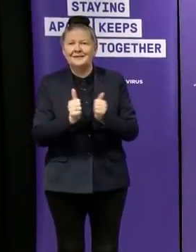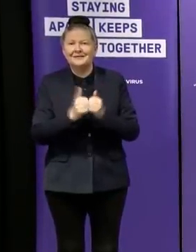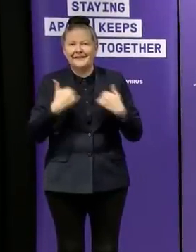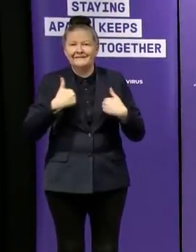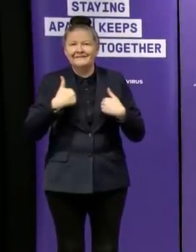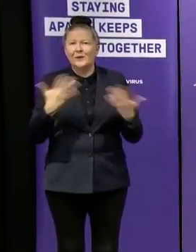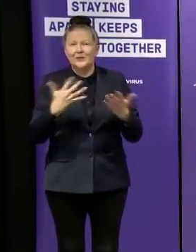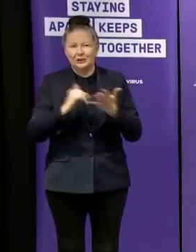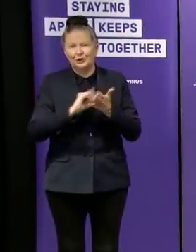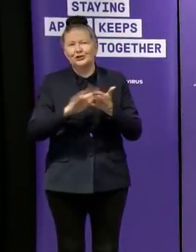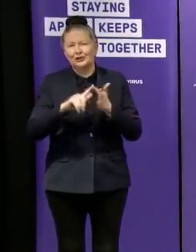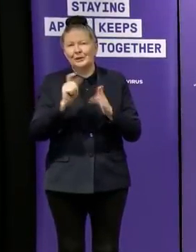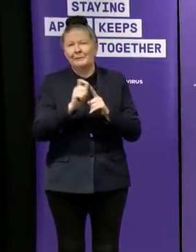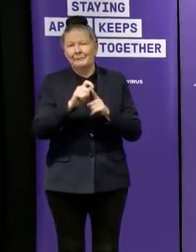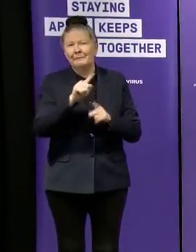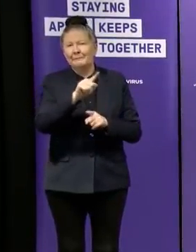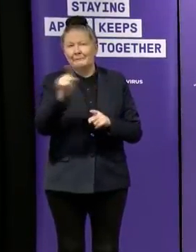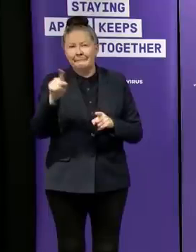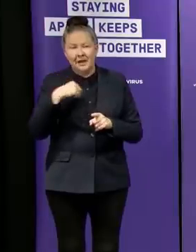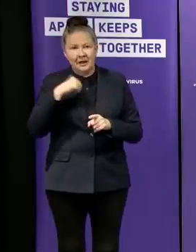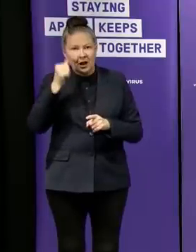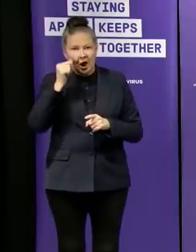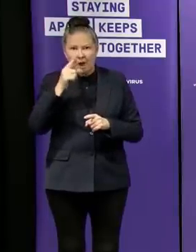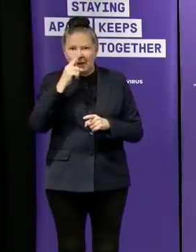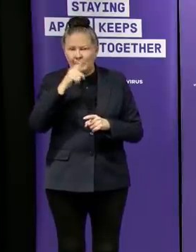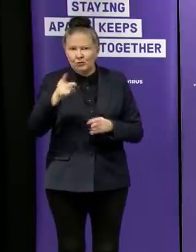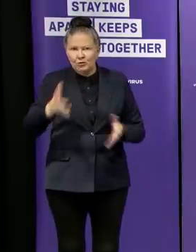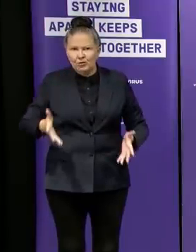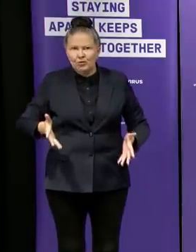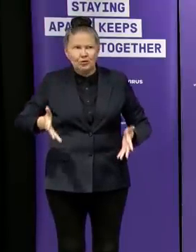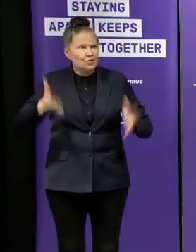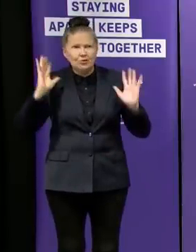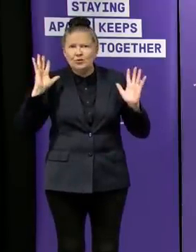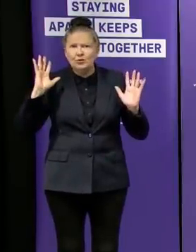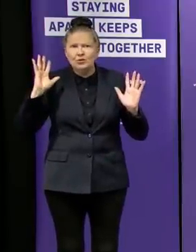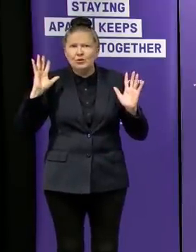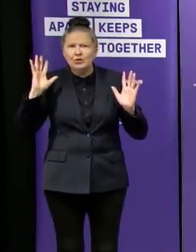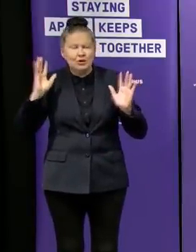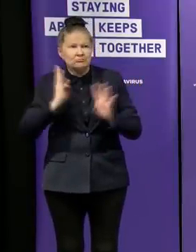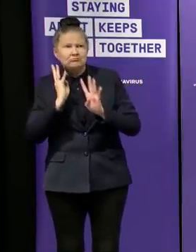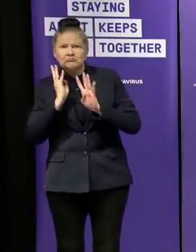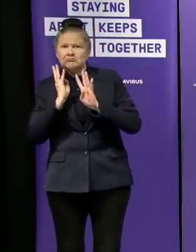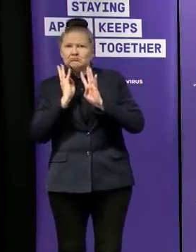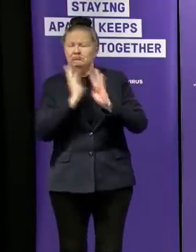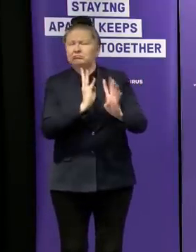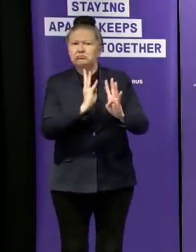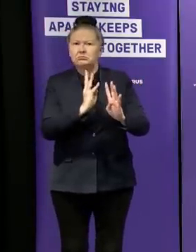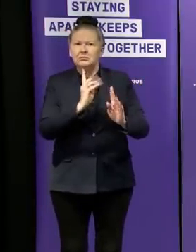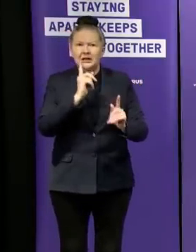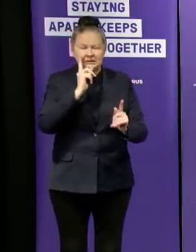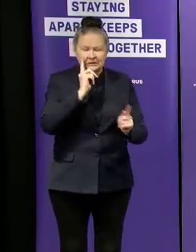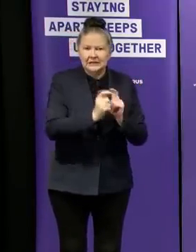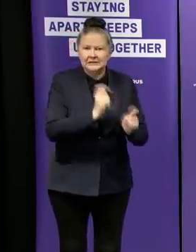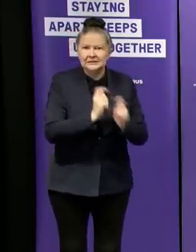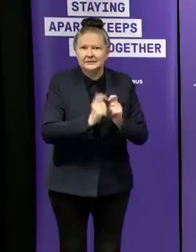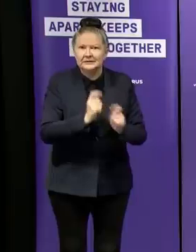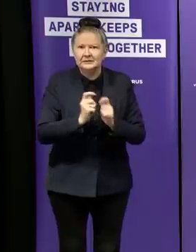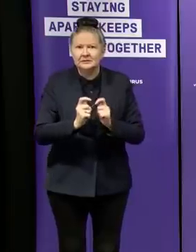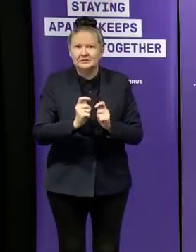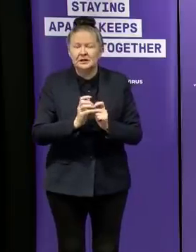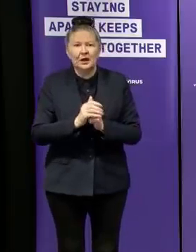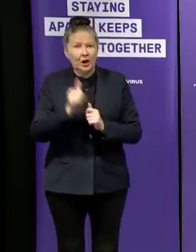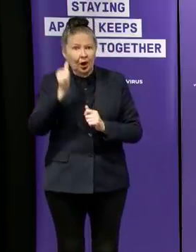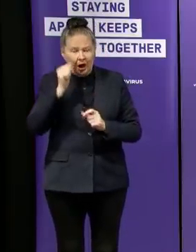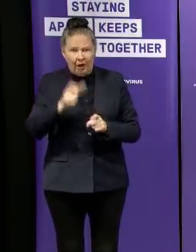they understand how much people surged in response to the call out for testing, how that had its